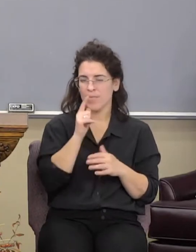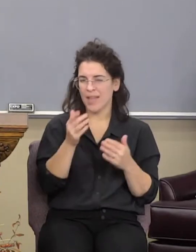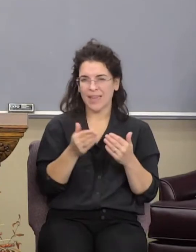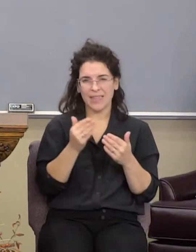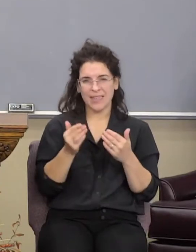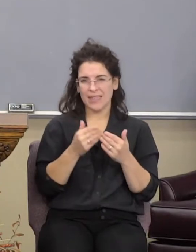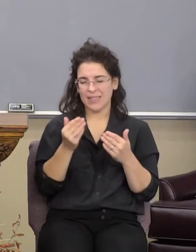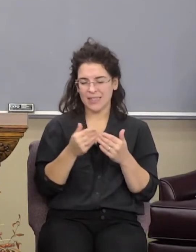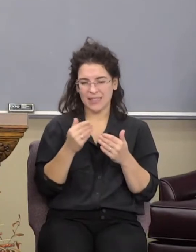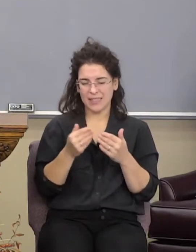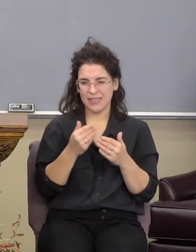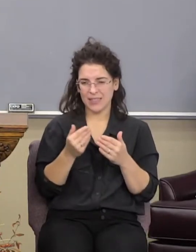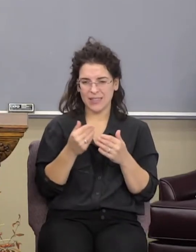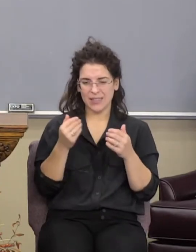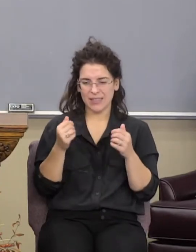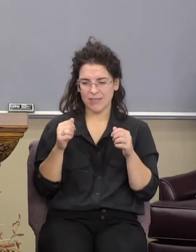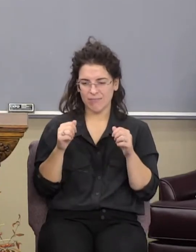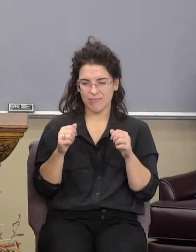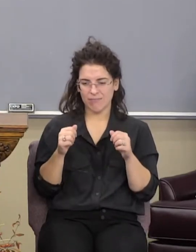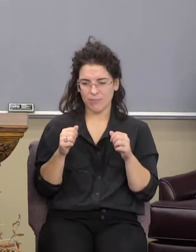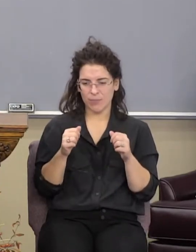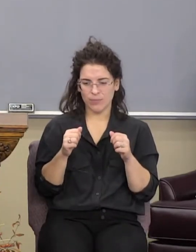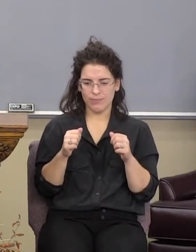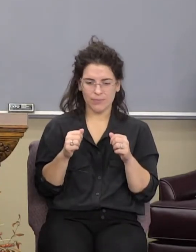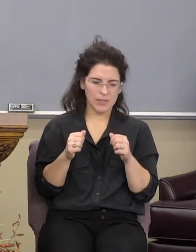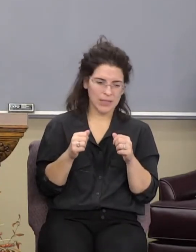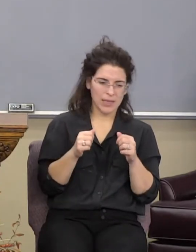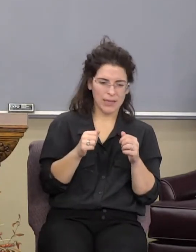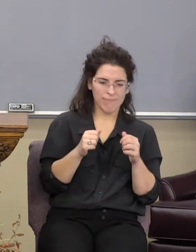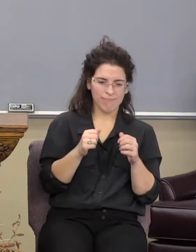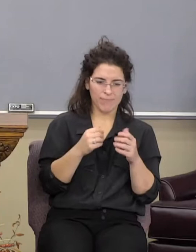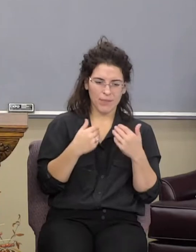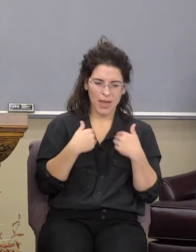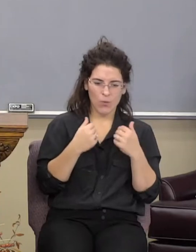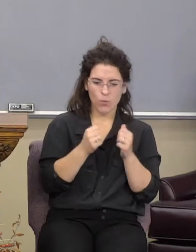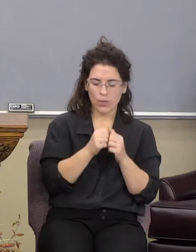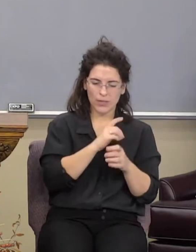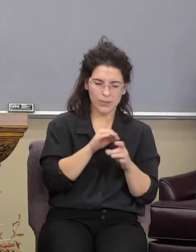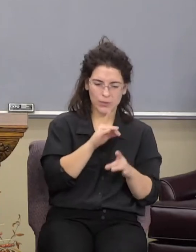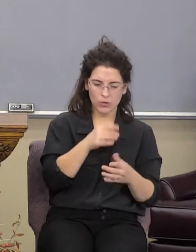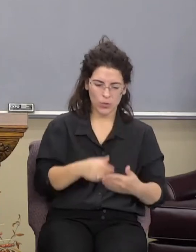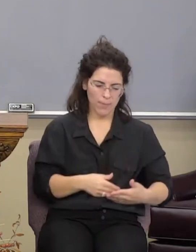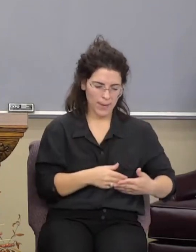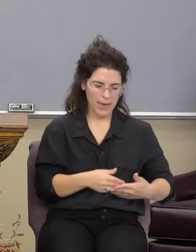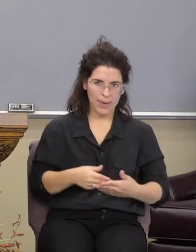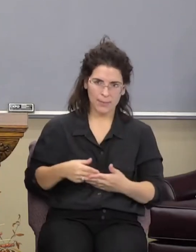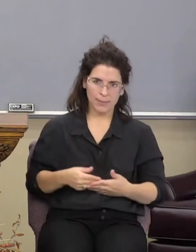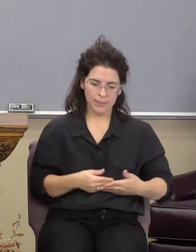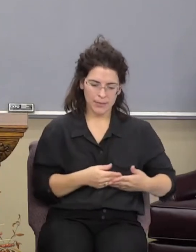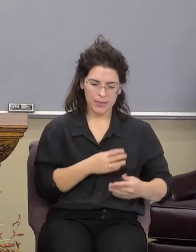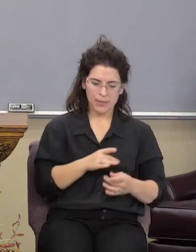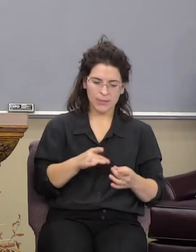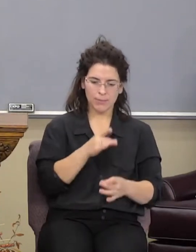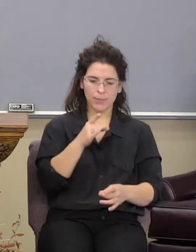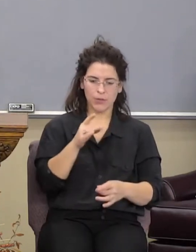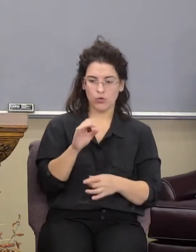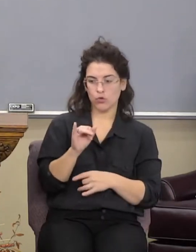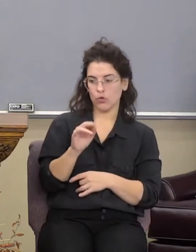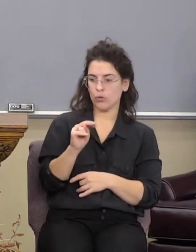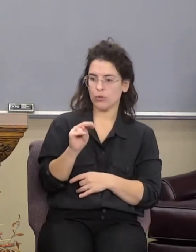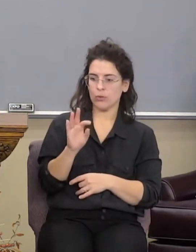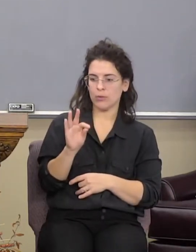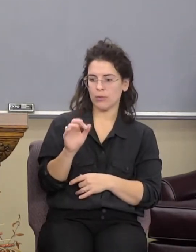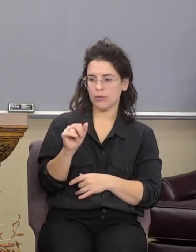easily digestible with spiritual babes, with spiritual infants, because there is the need